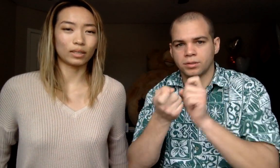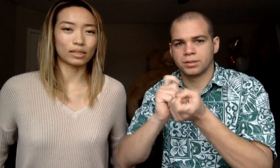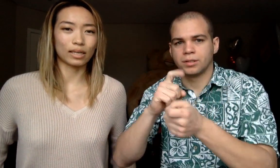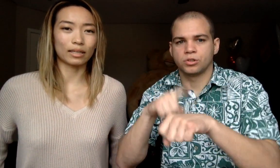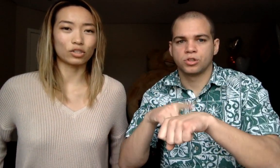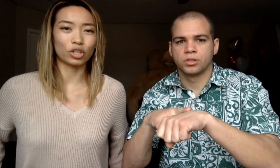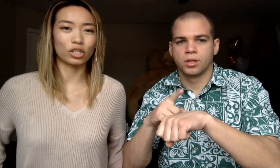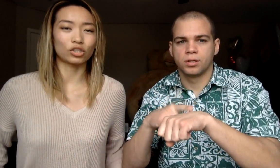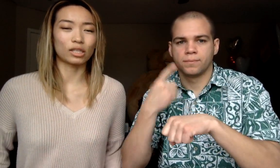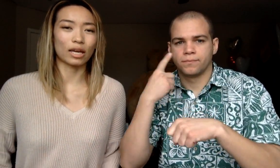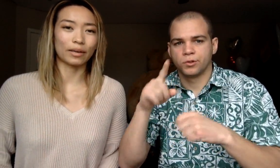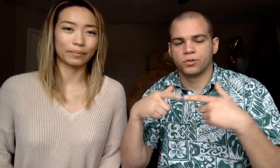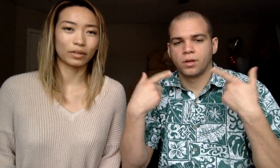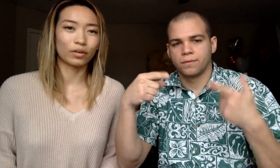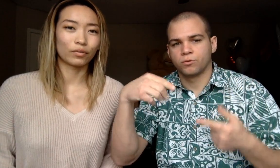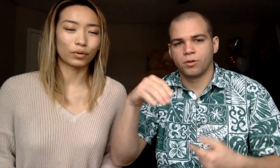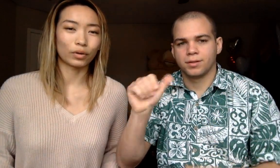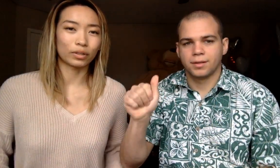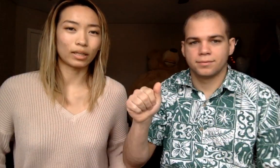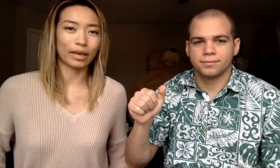decide to change the time for the live Q&A.